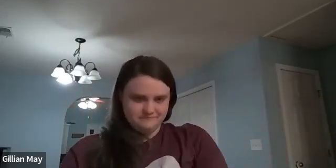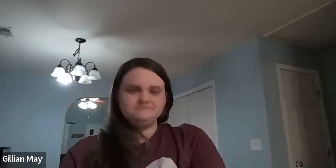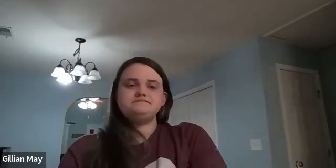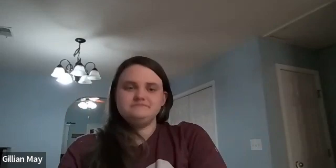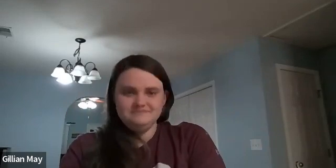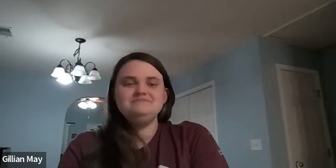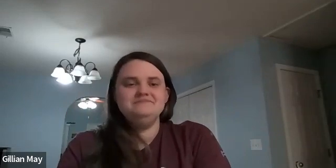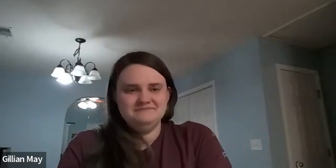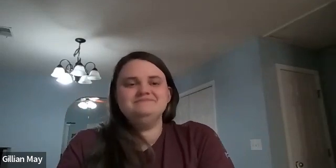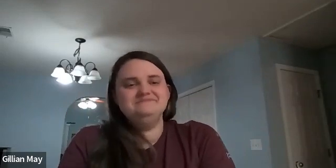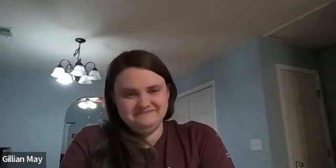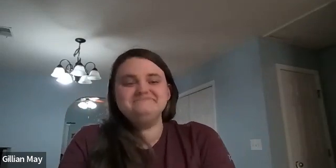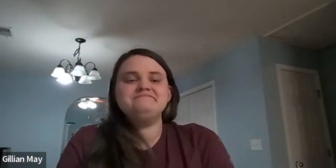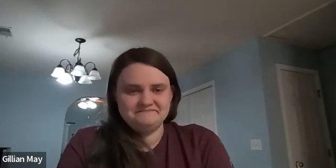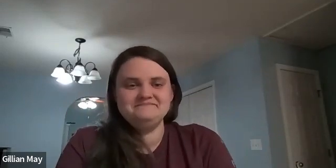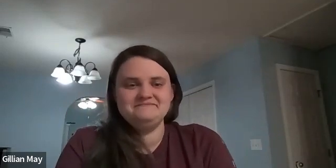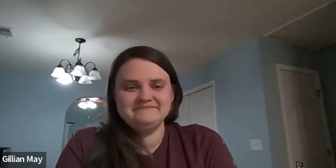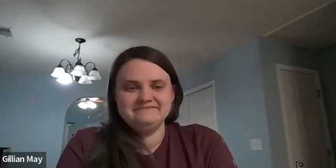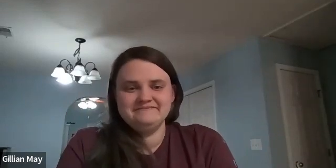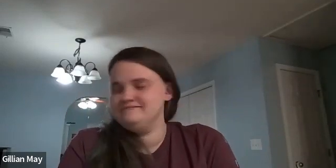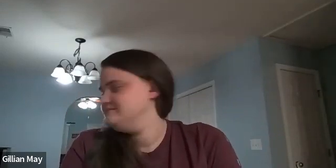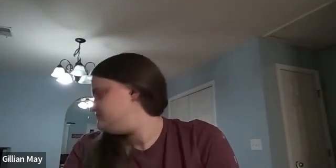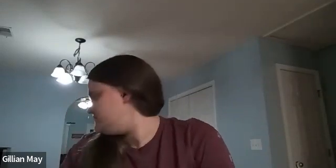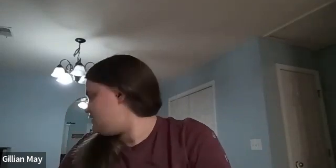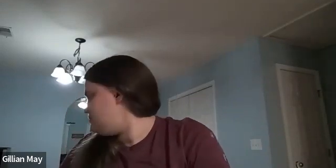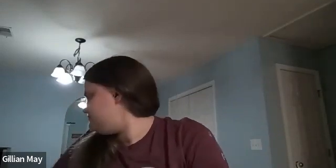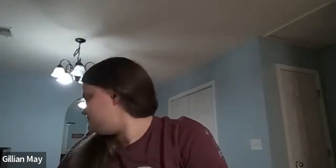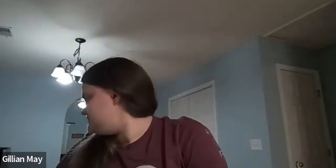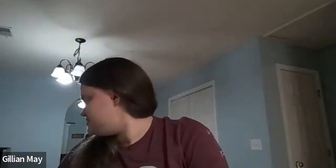And hot dog. Oh.